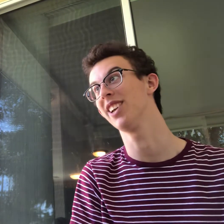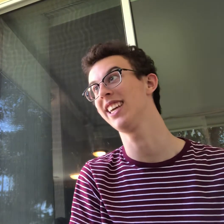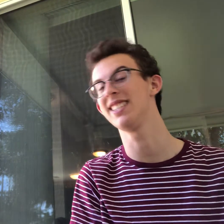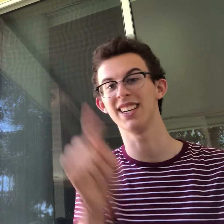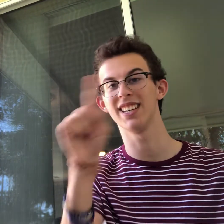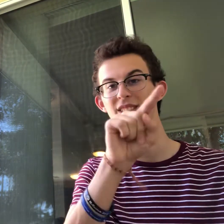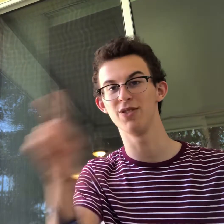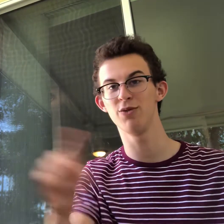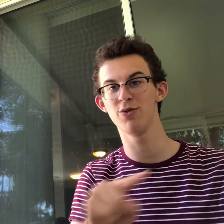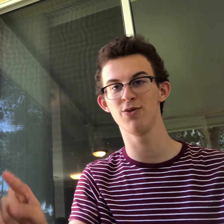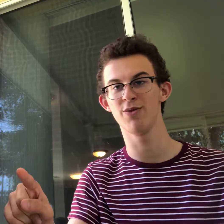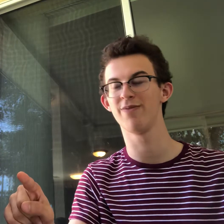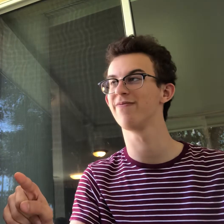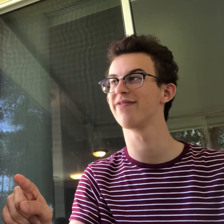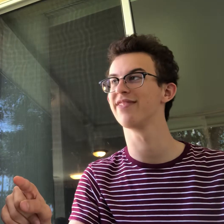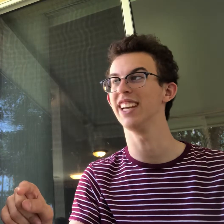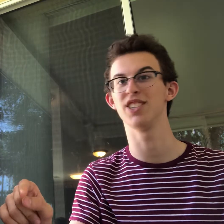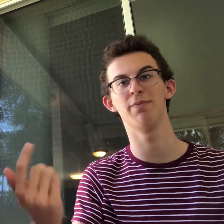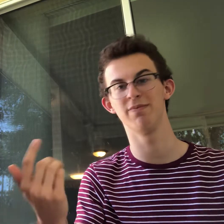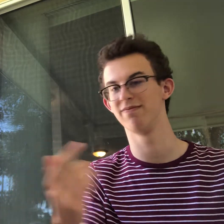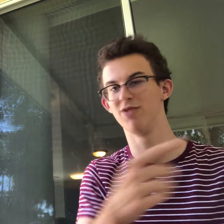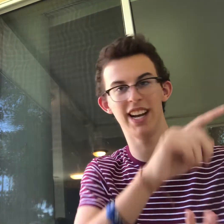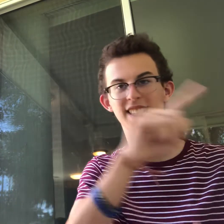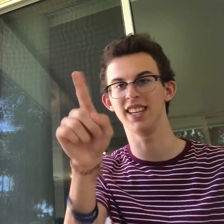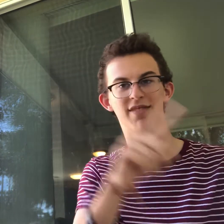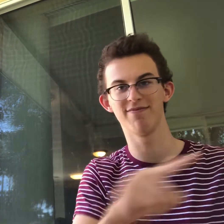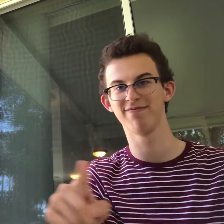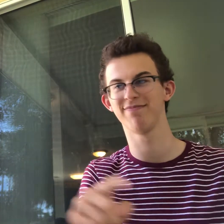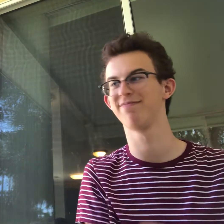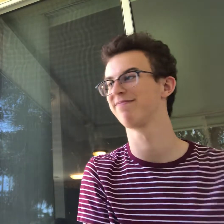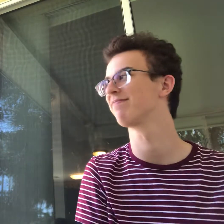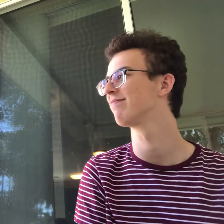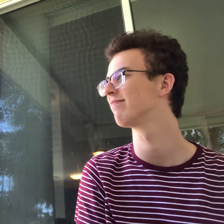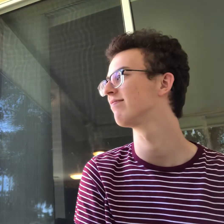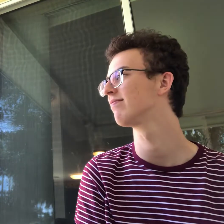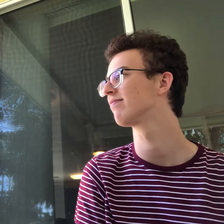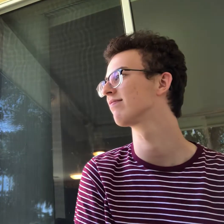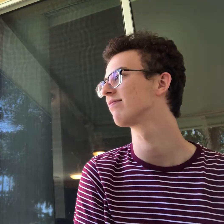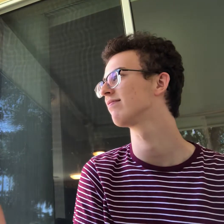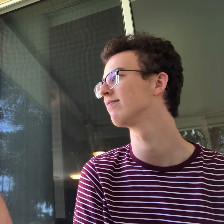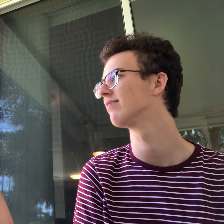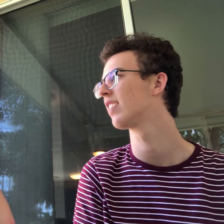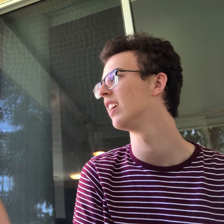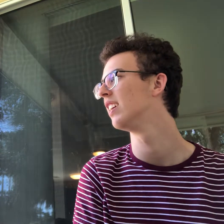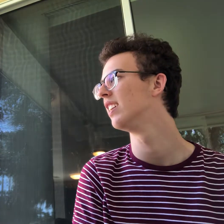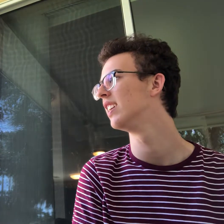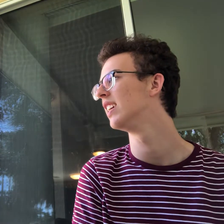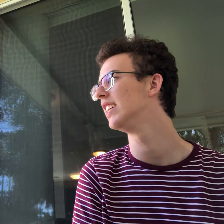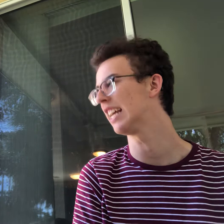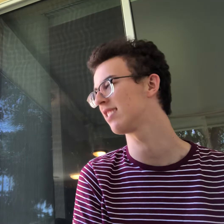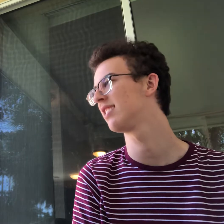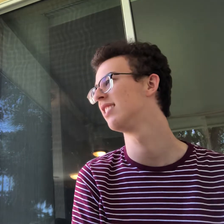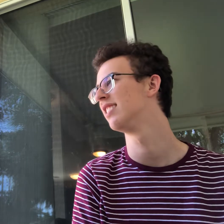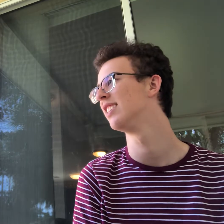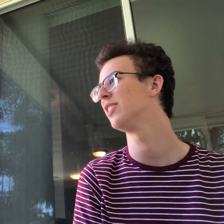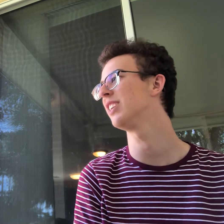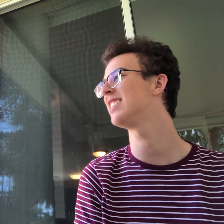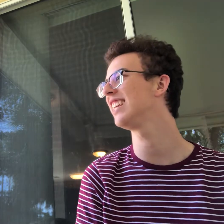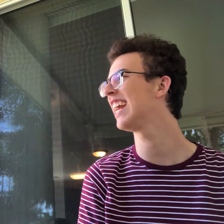easy. Zoot, zoot, zoot. You're writing a Z. Great. So can you do the alphabet in order for us now? Yes. Okay. You want to sing the